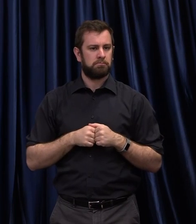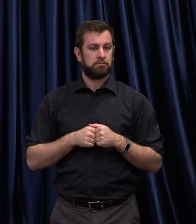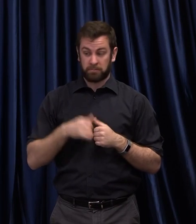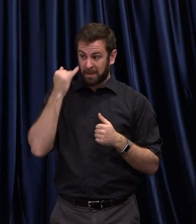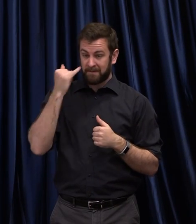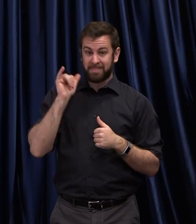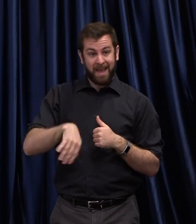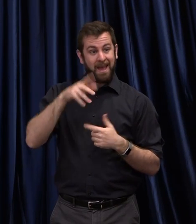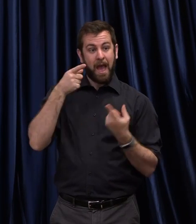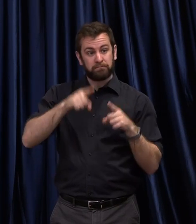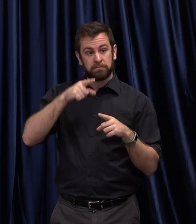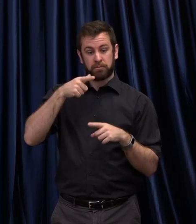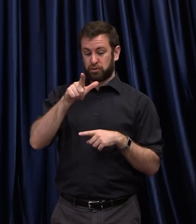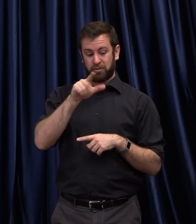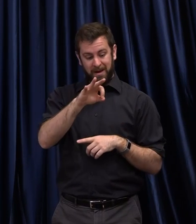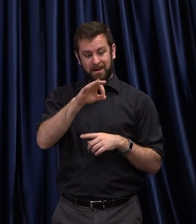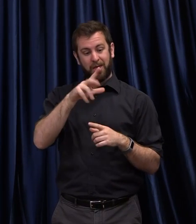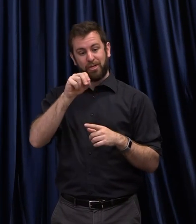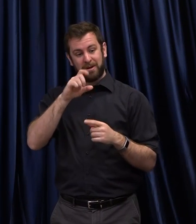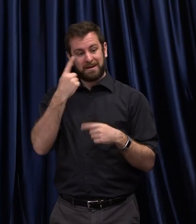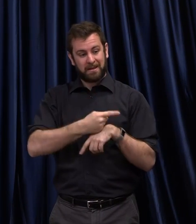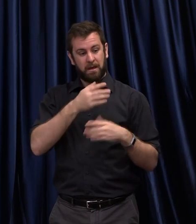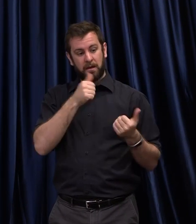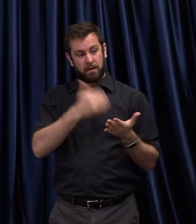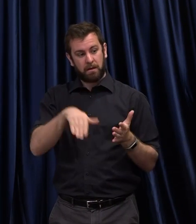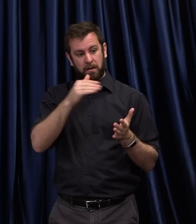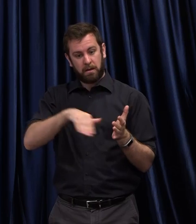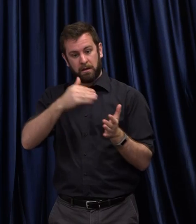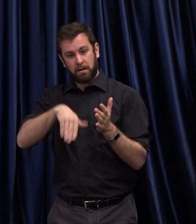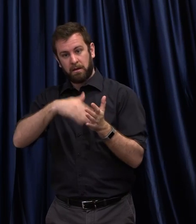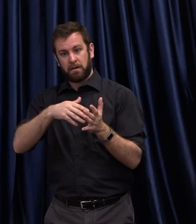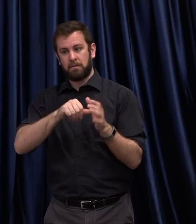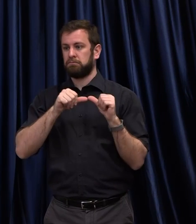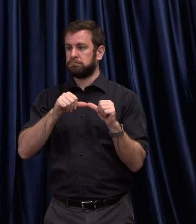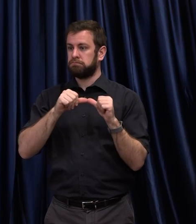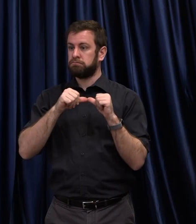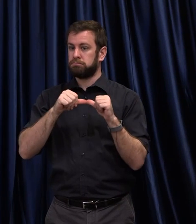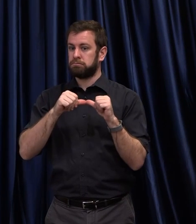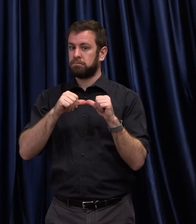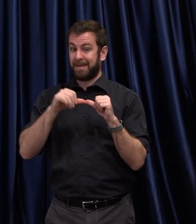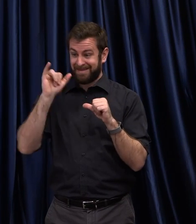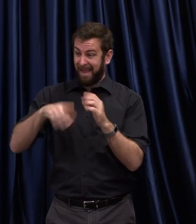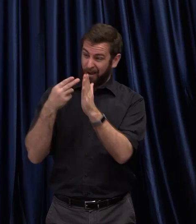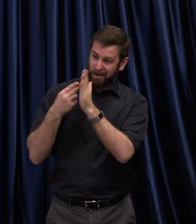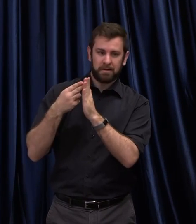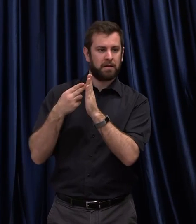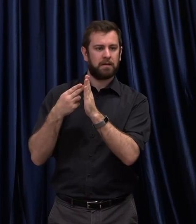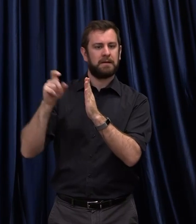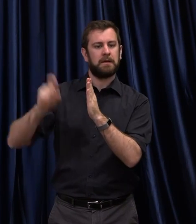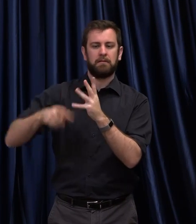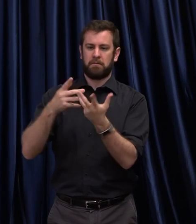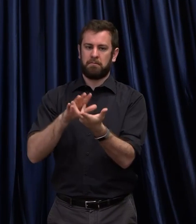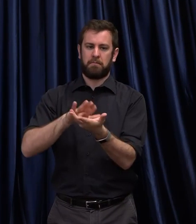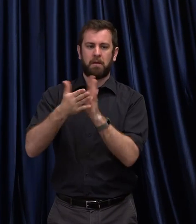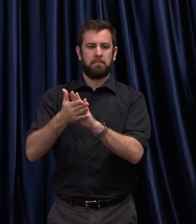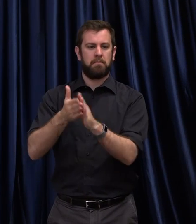for 29 to 30 days, then that sincerity needs to be part of our life. That we become sincere